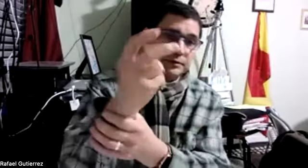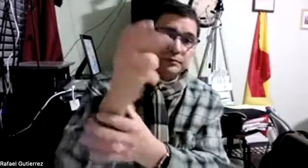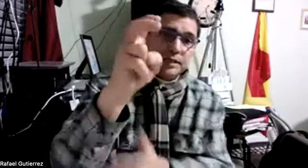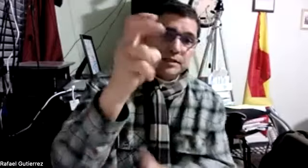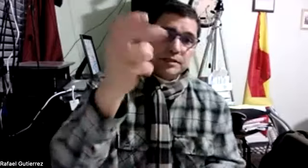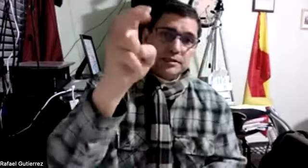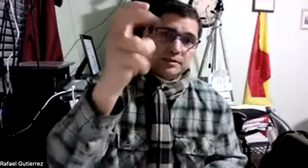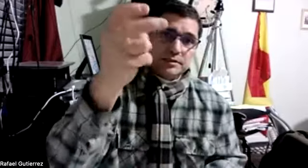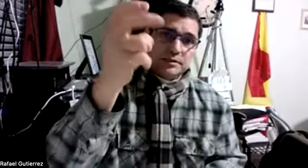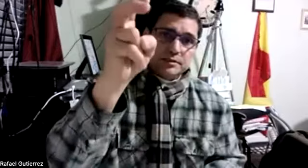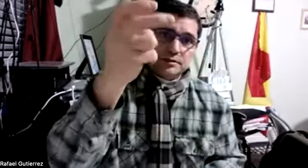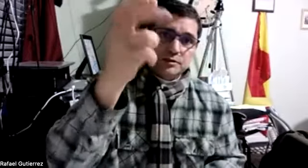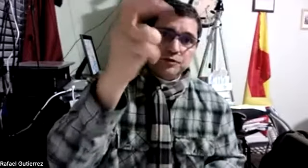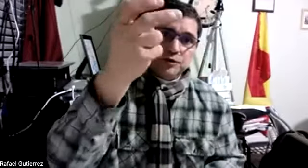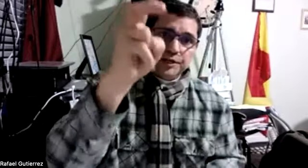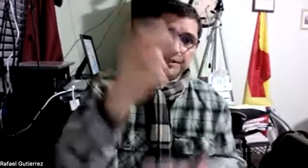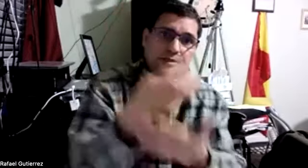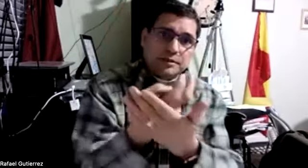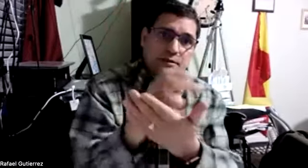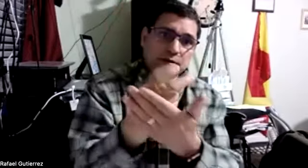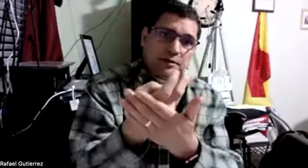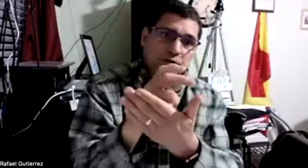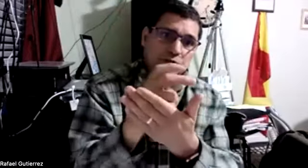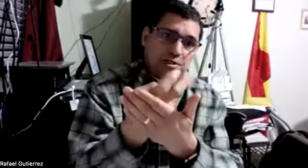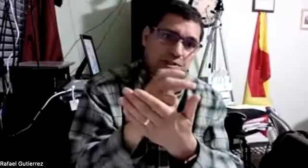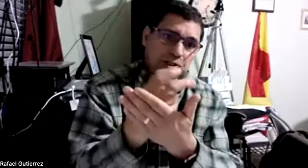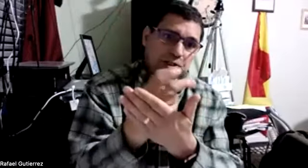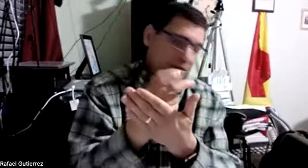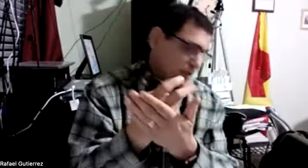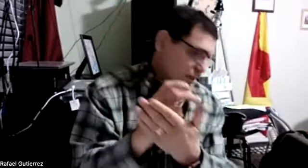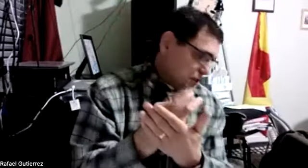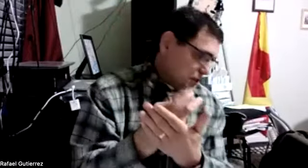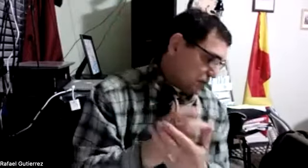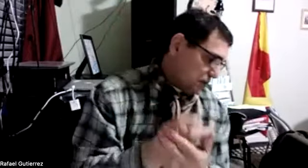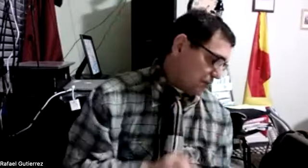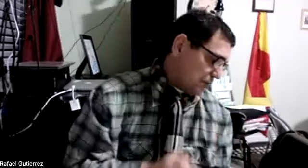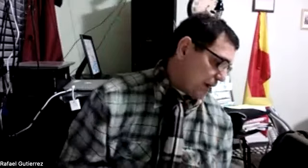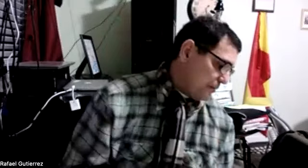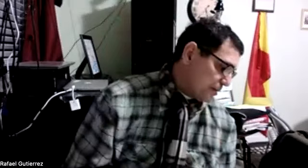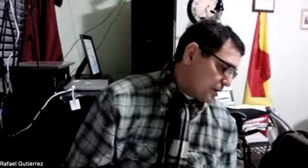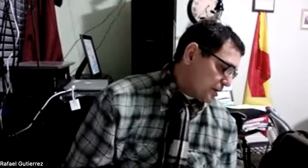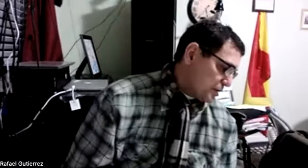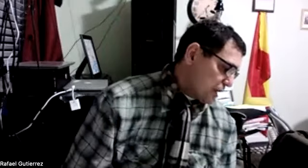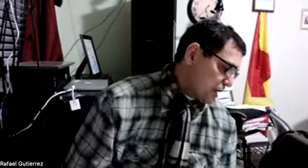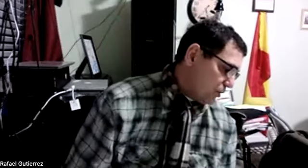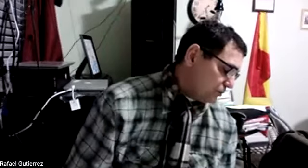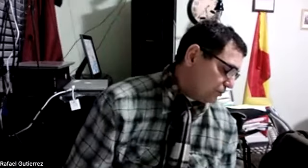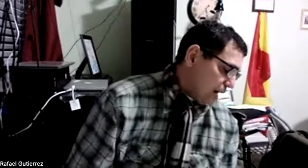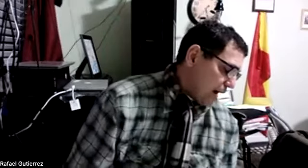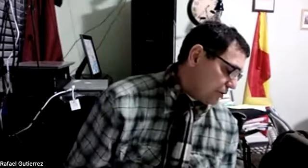like this. You move your wrist, you toss and turn, okay? So how do you